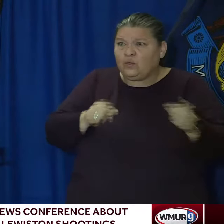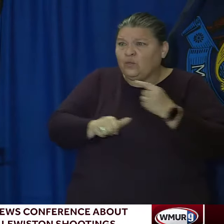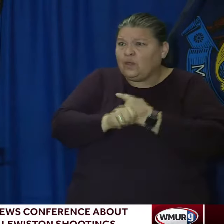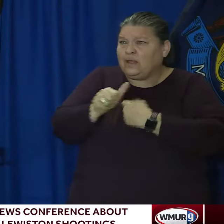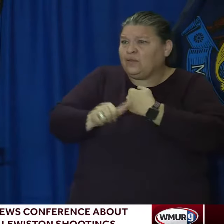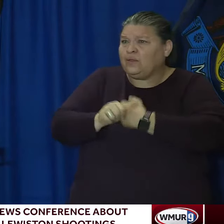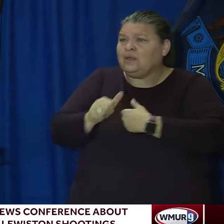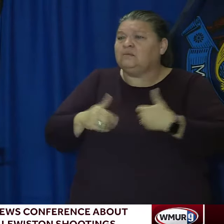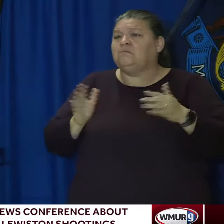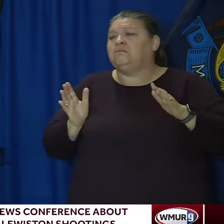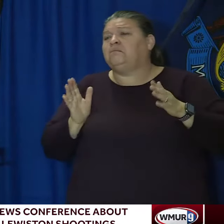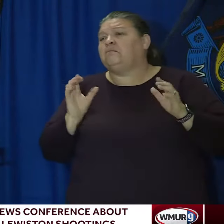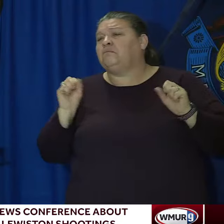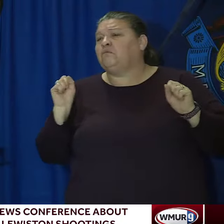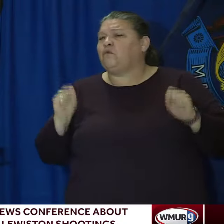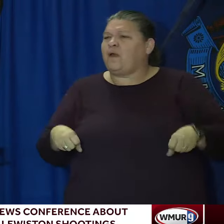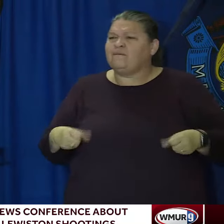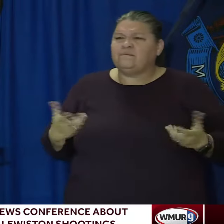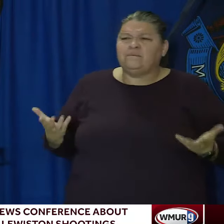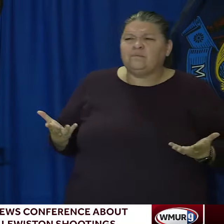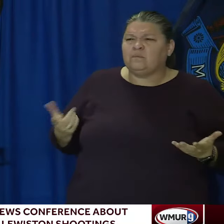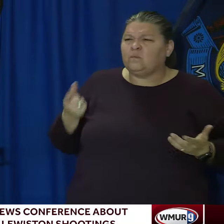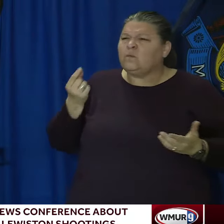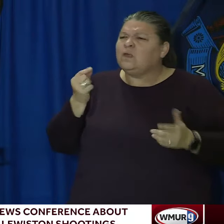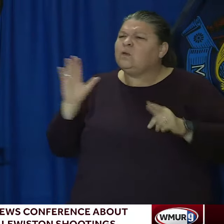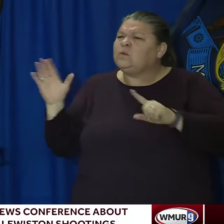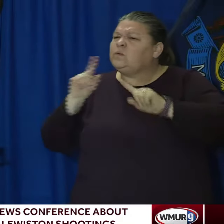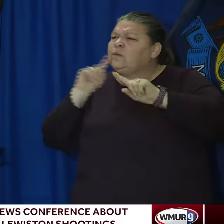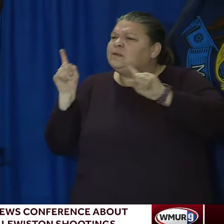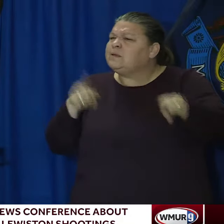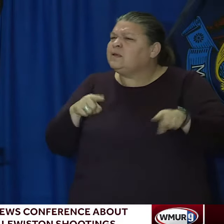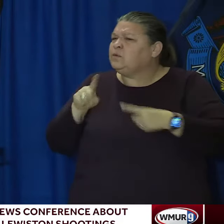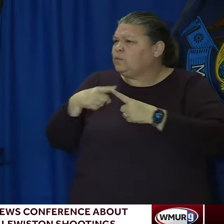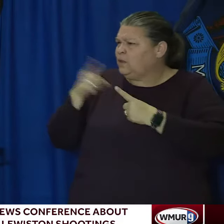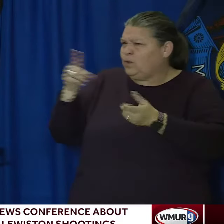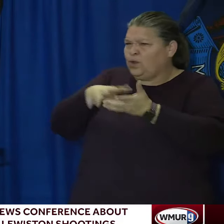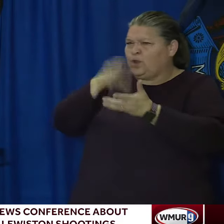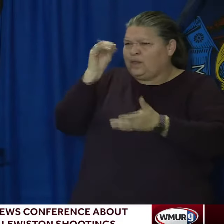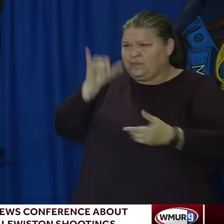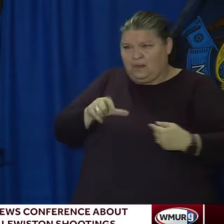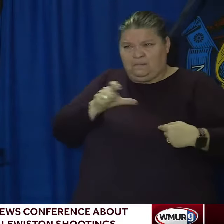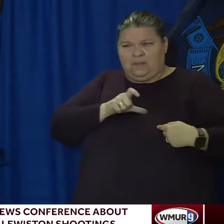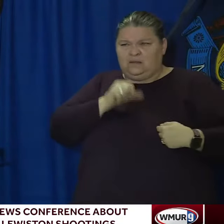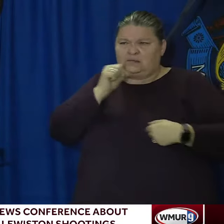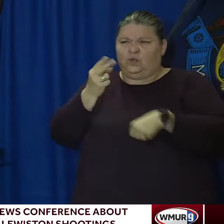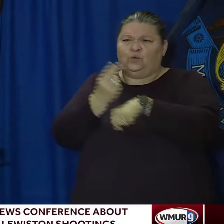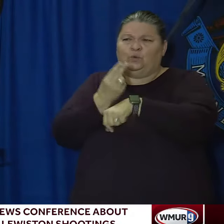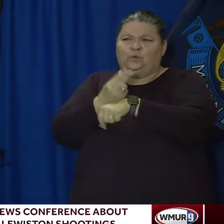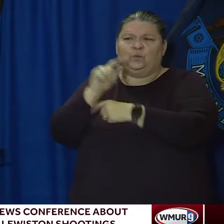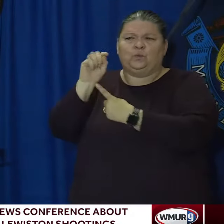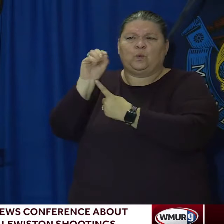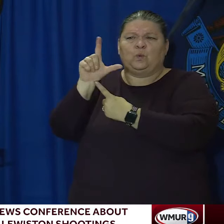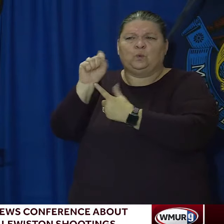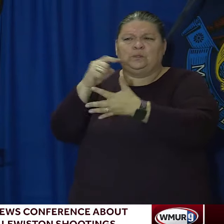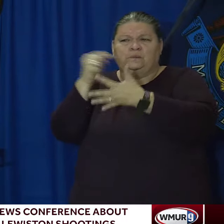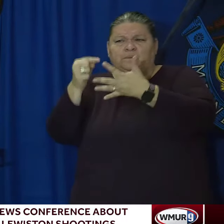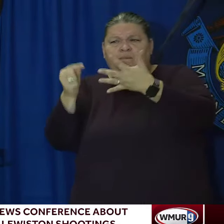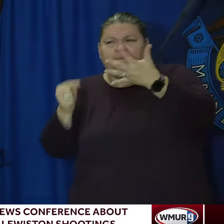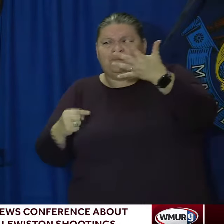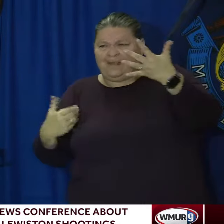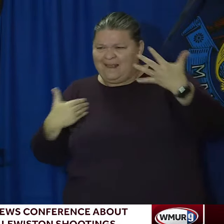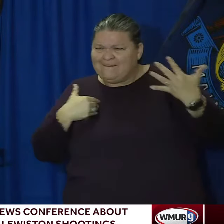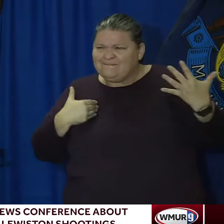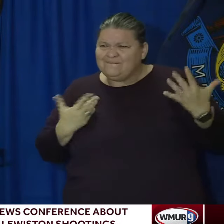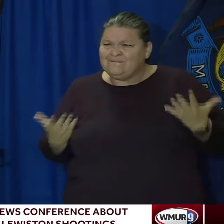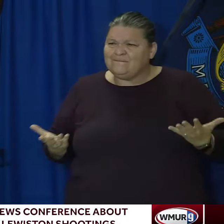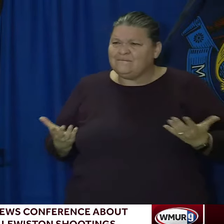that? I know you talk a lot about investigation, but if law enforcement doesn't use the tools that are available to them, how are people